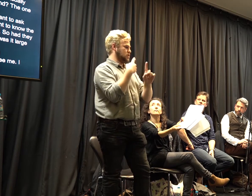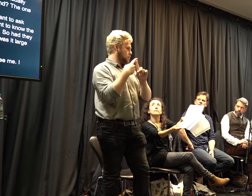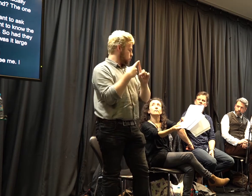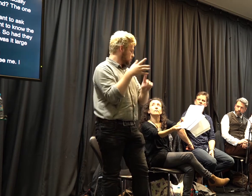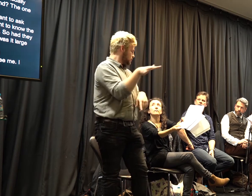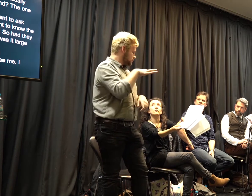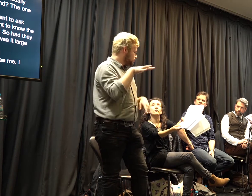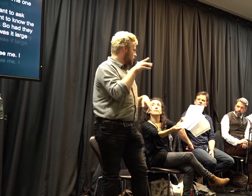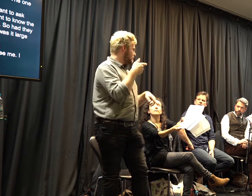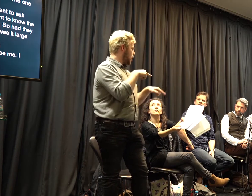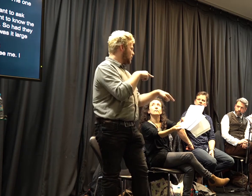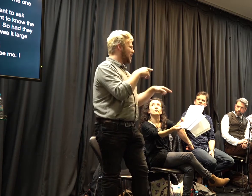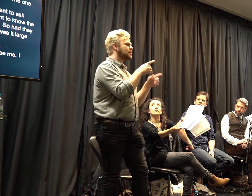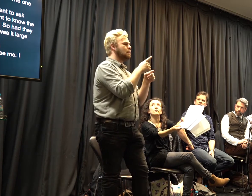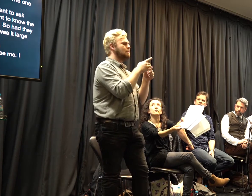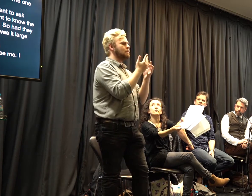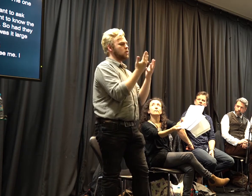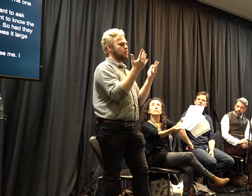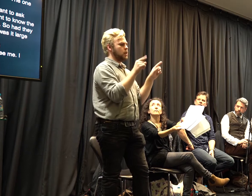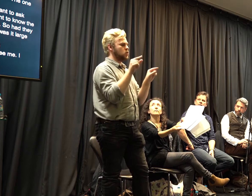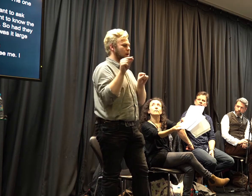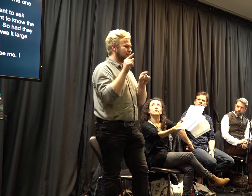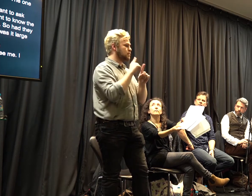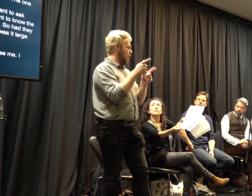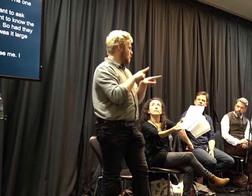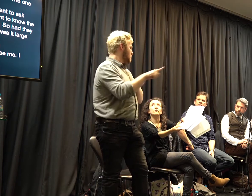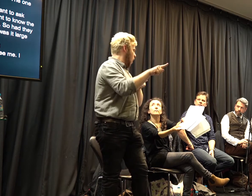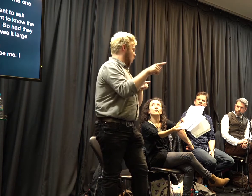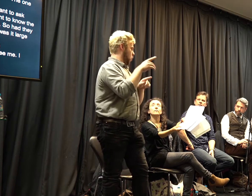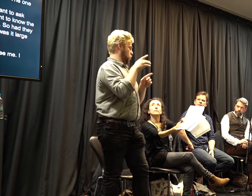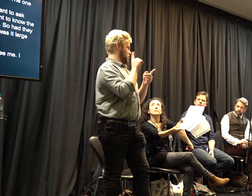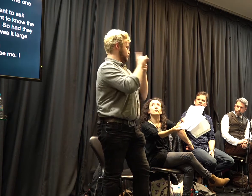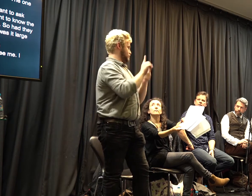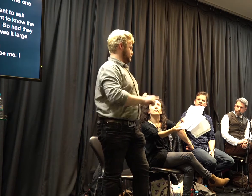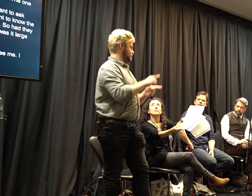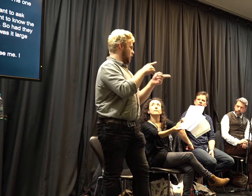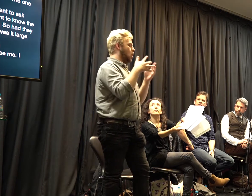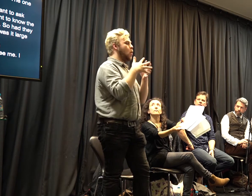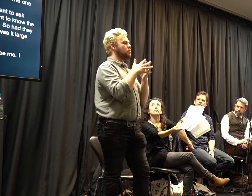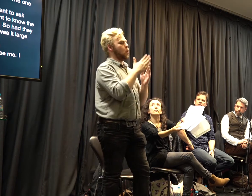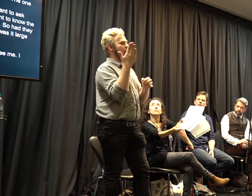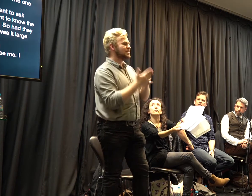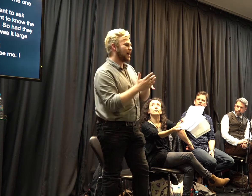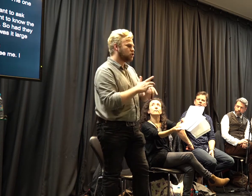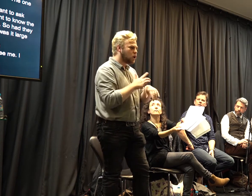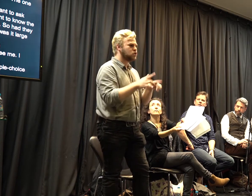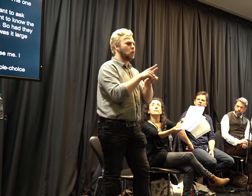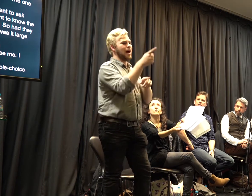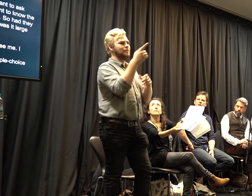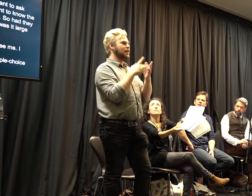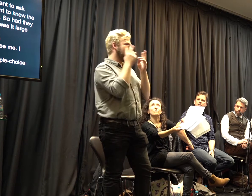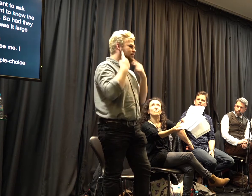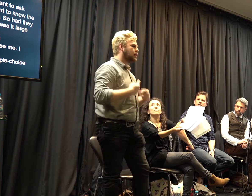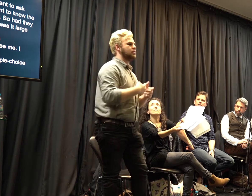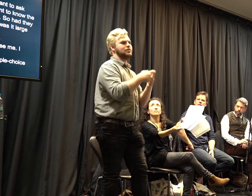So, from my 87 participants, we had a multiple choice question, but most of them said